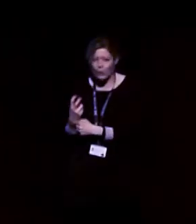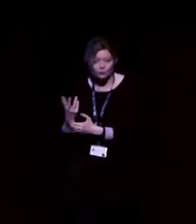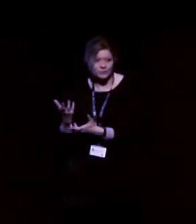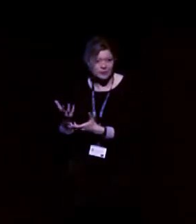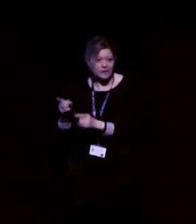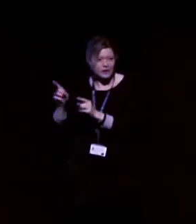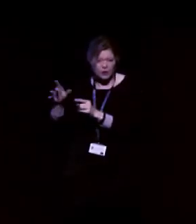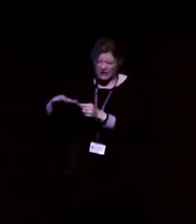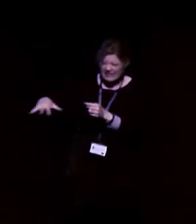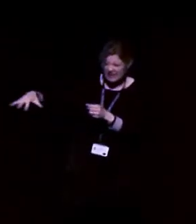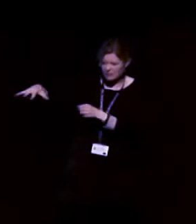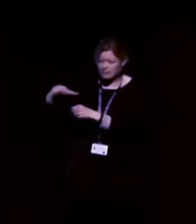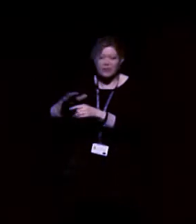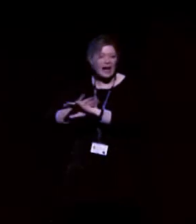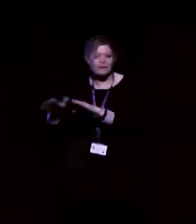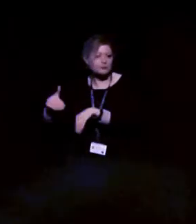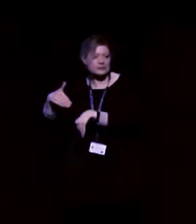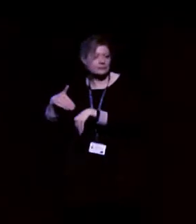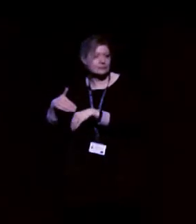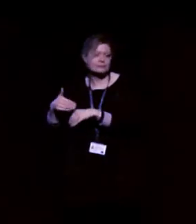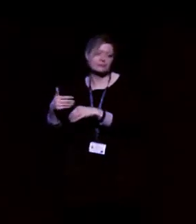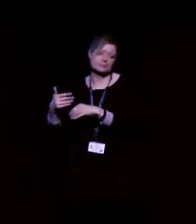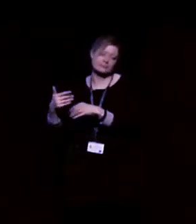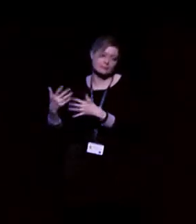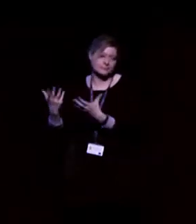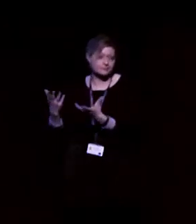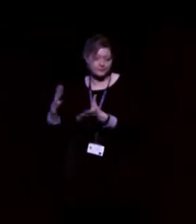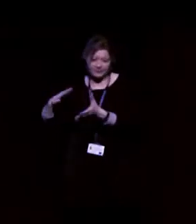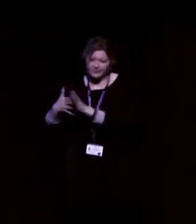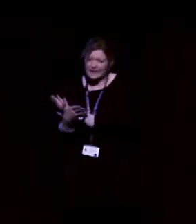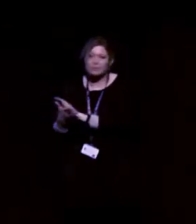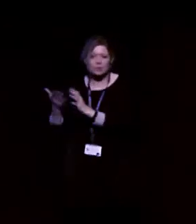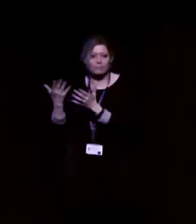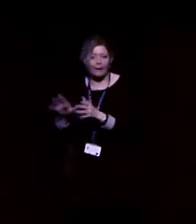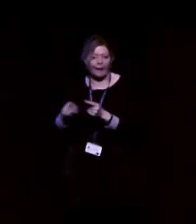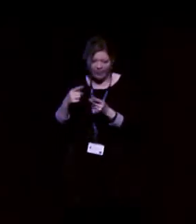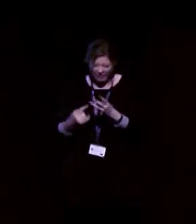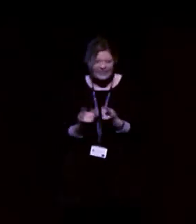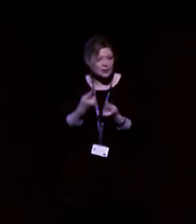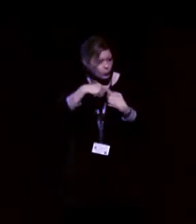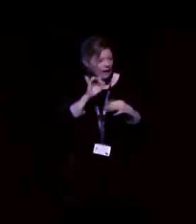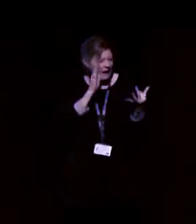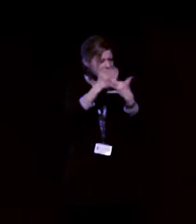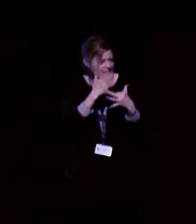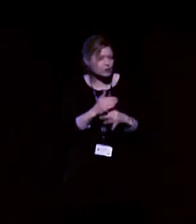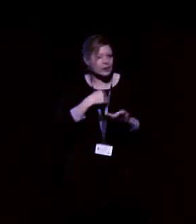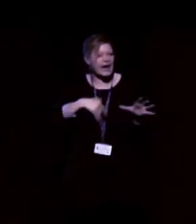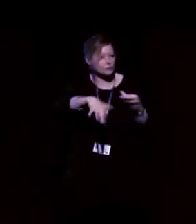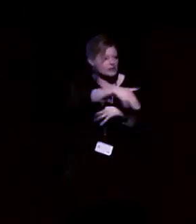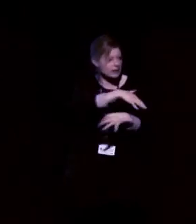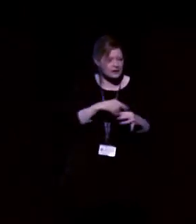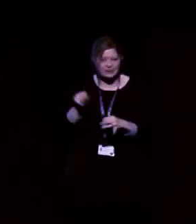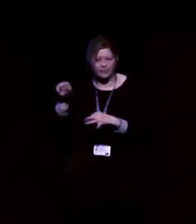some of the noxious factors that we encounter sometimes in Western society. But also there are